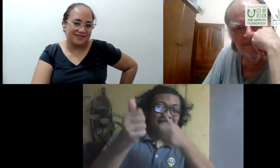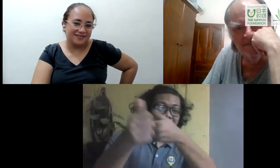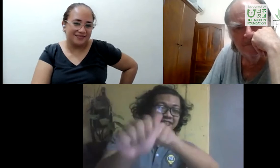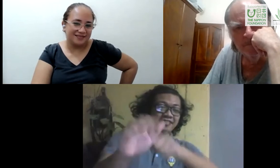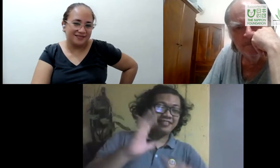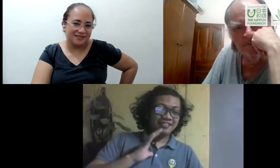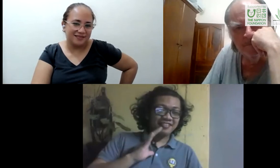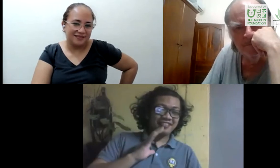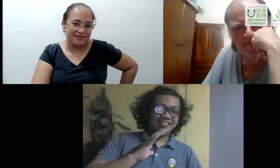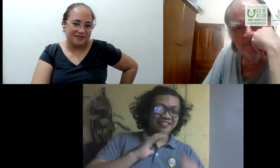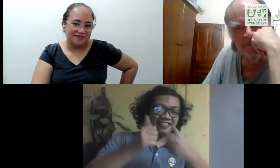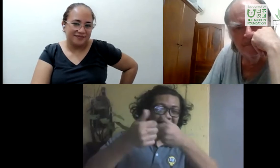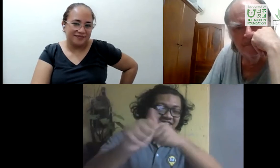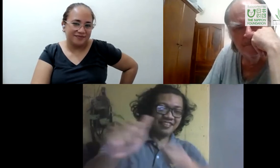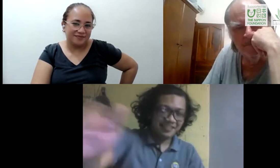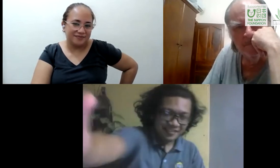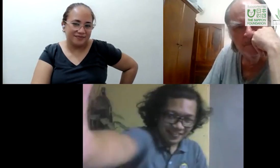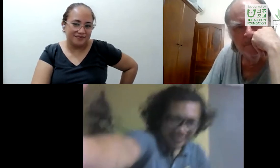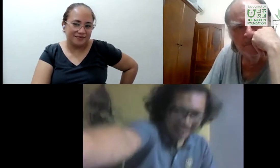everybody's practicing that sign.